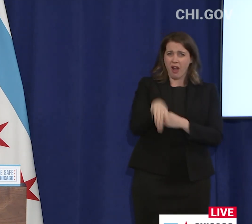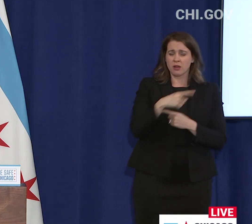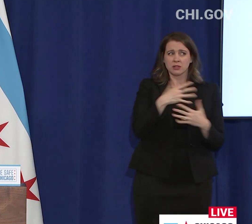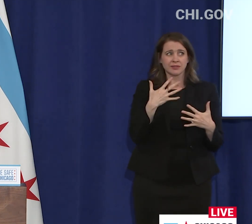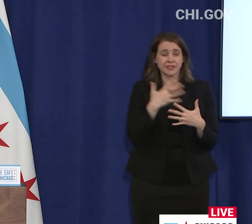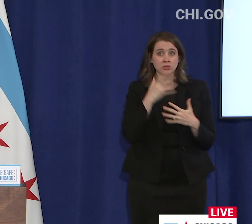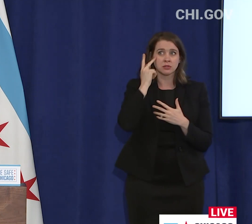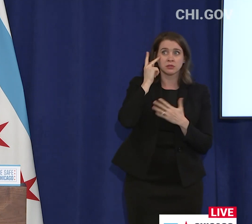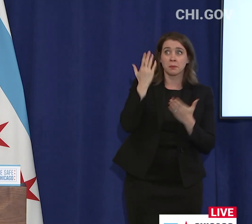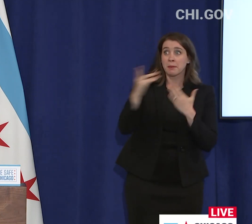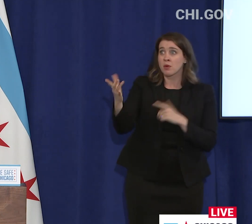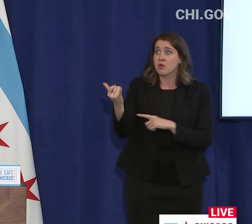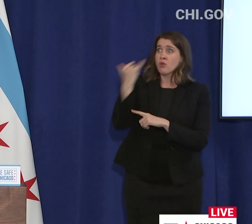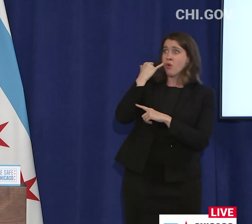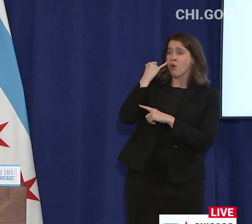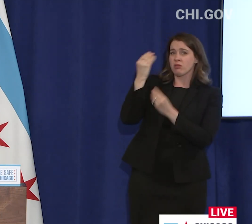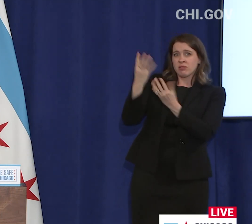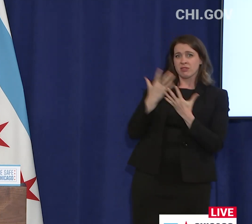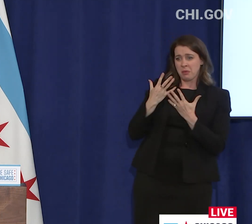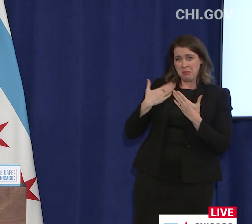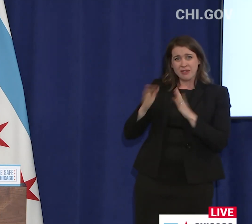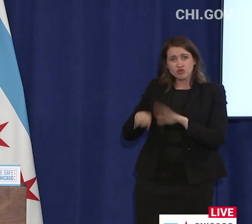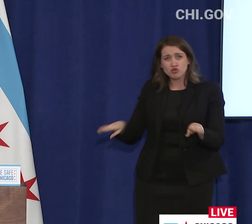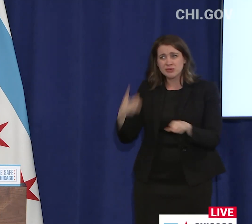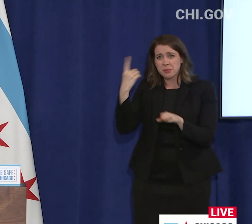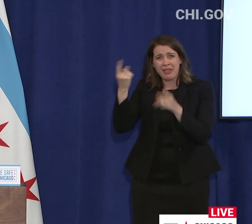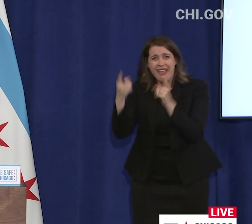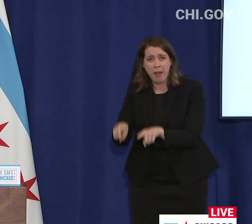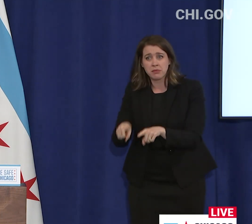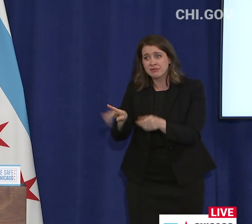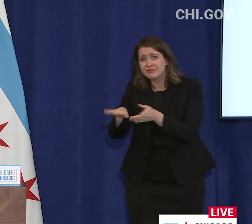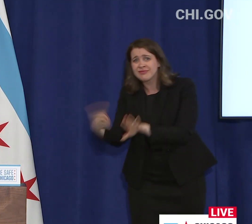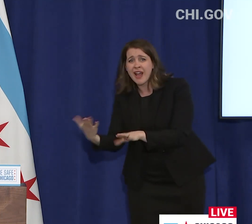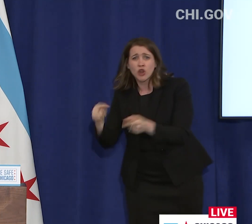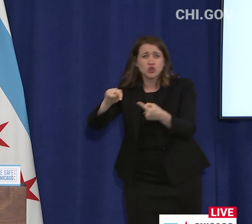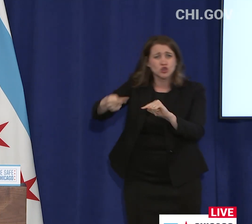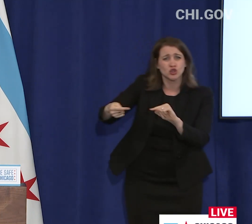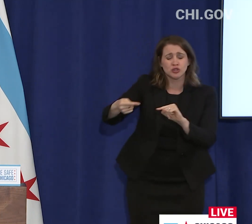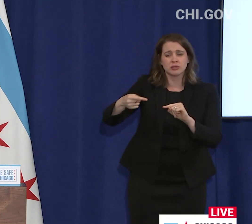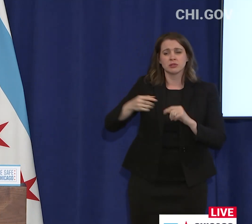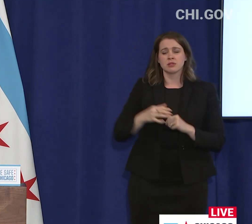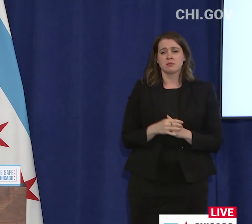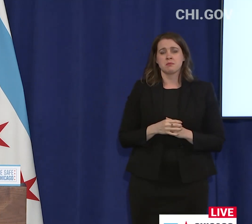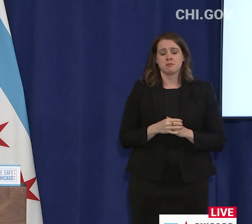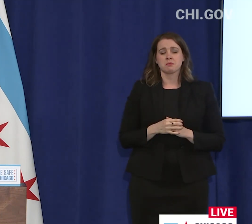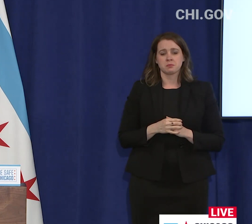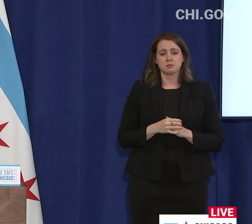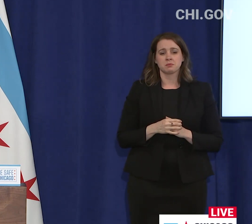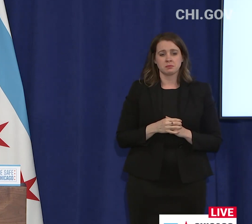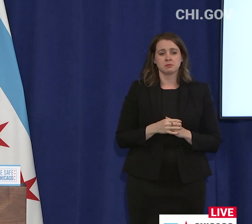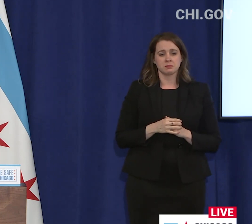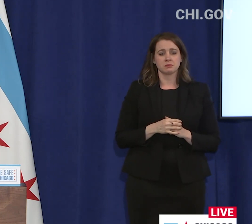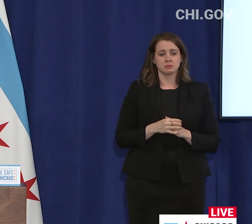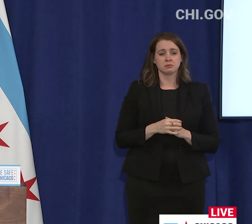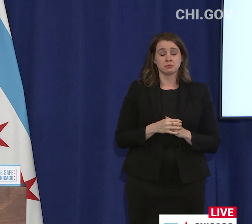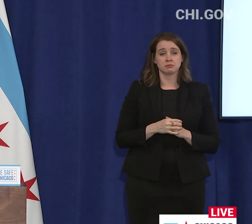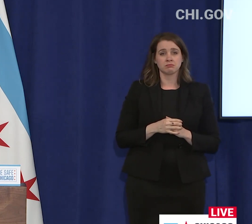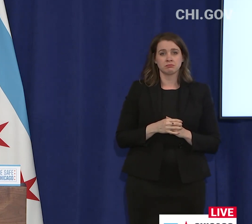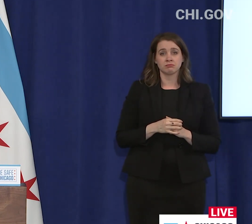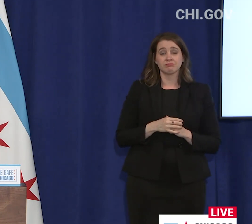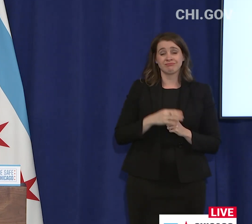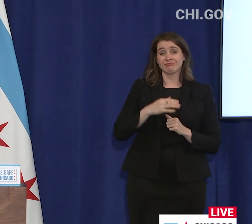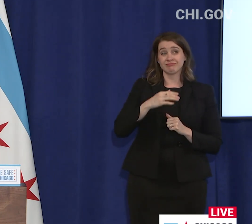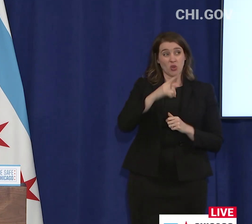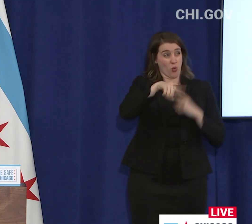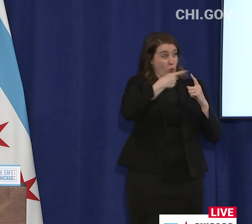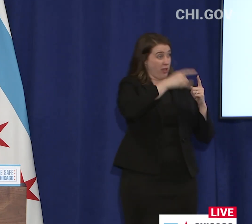something terrible happening to one of their children. I know I hug my daughter a little longer at night